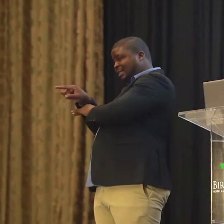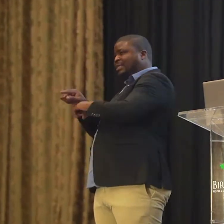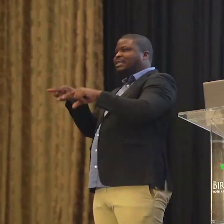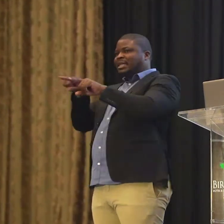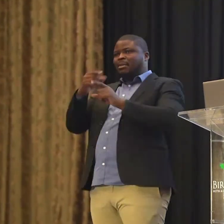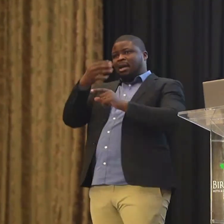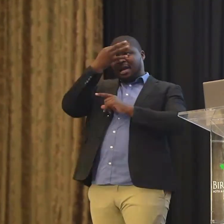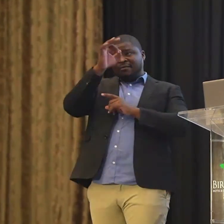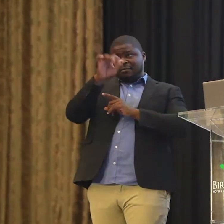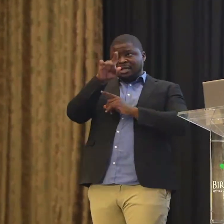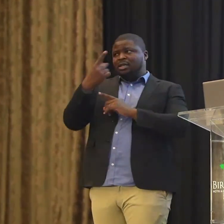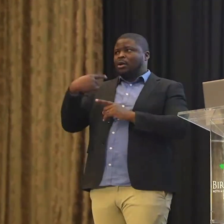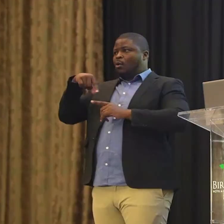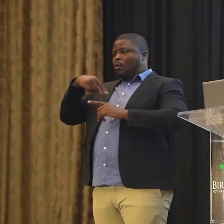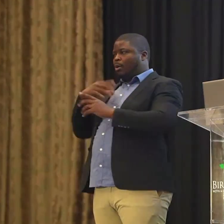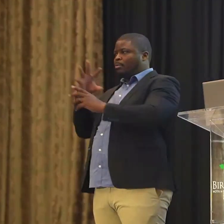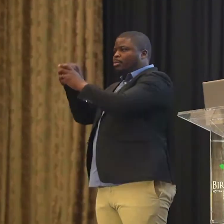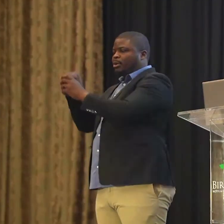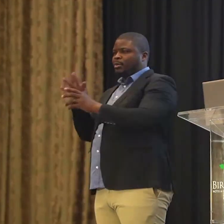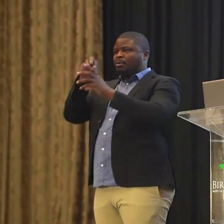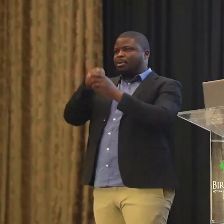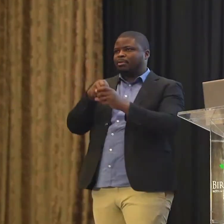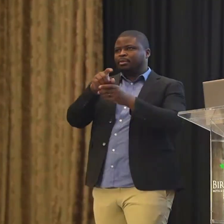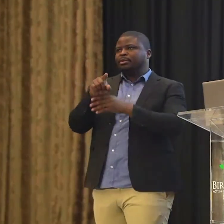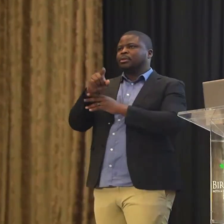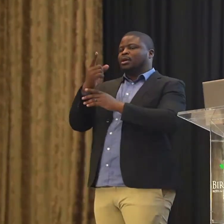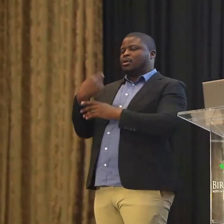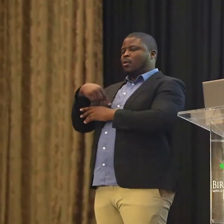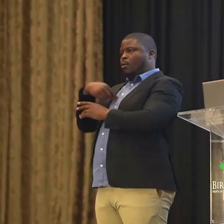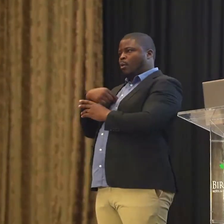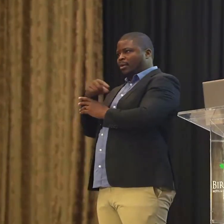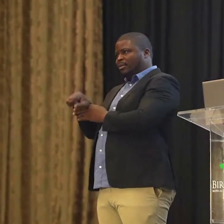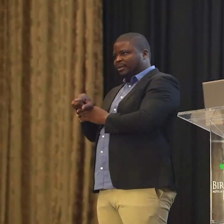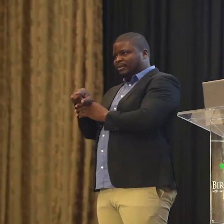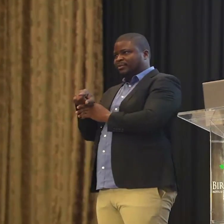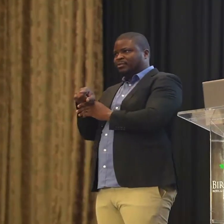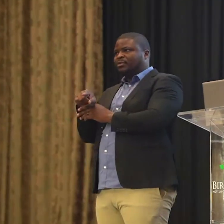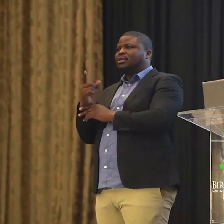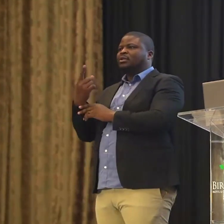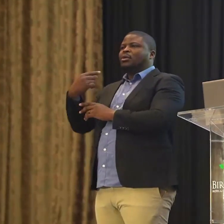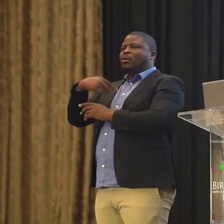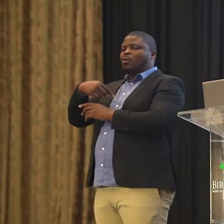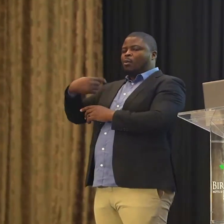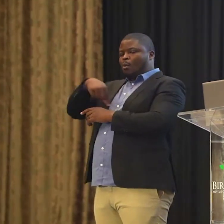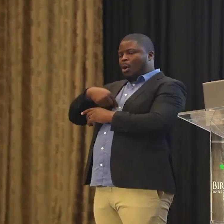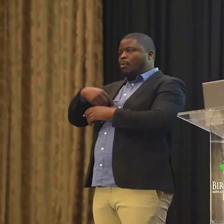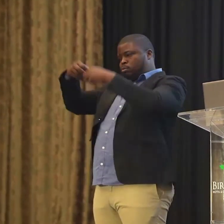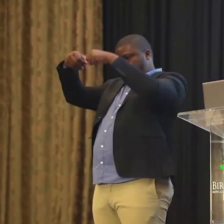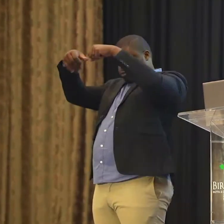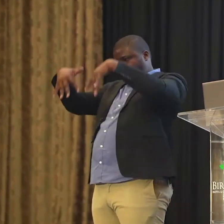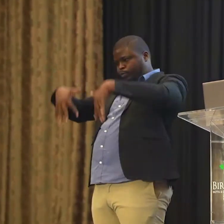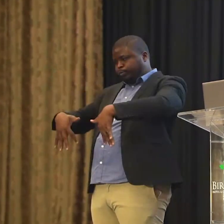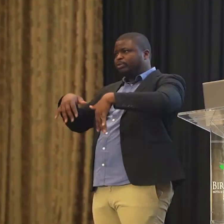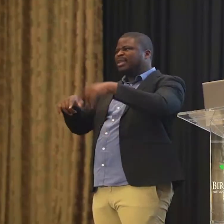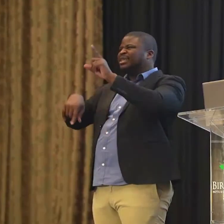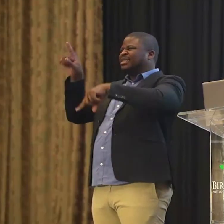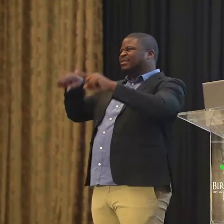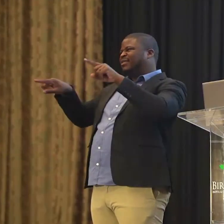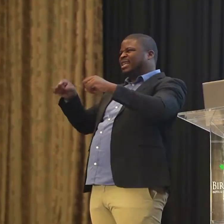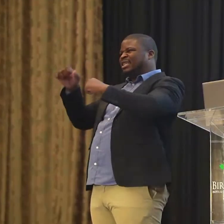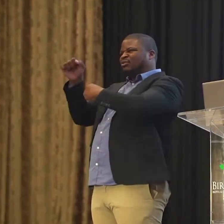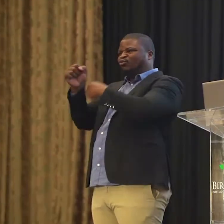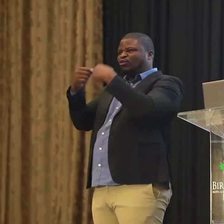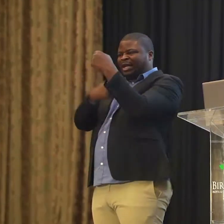coordinated by the trust, and we also filter through all the way down through the different structures. We've got the